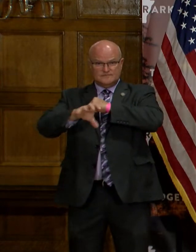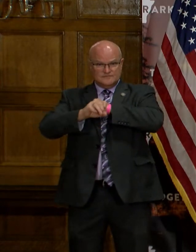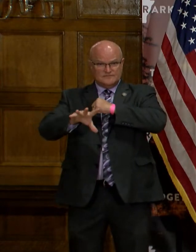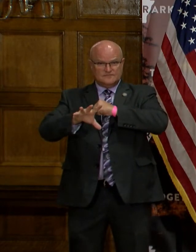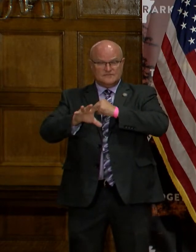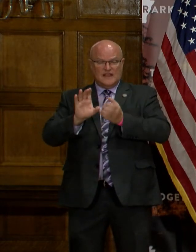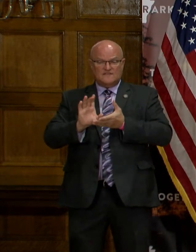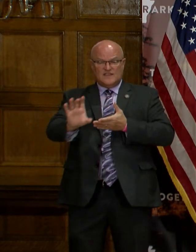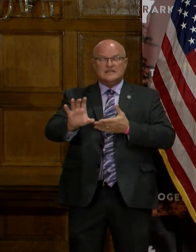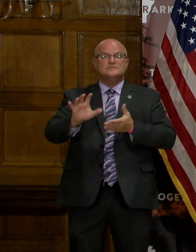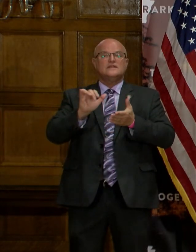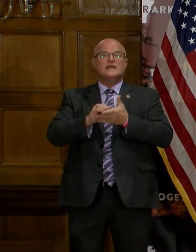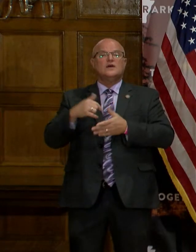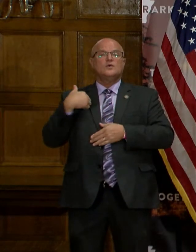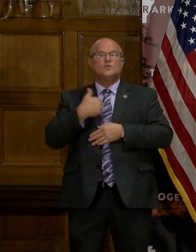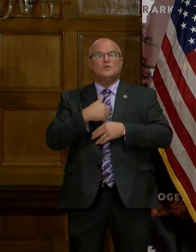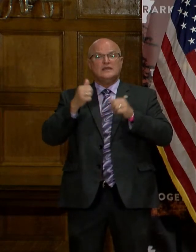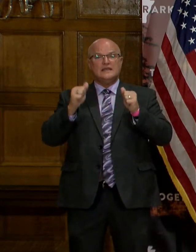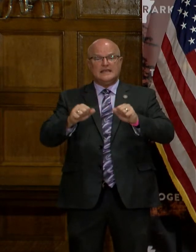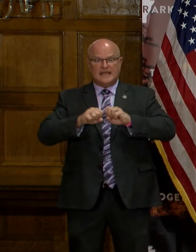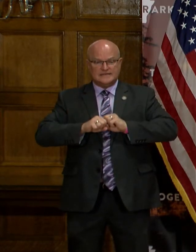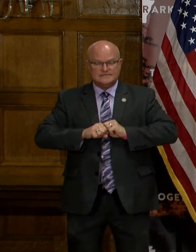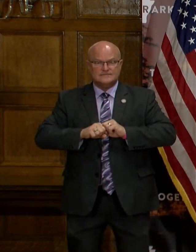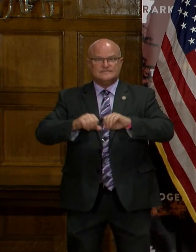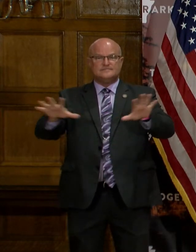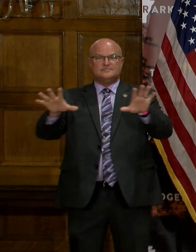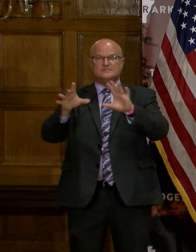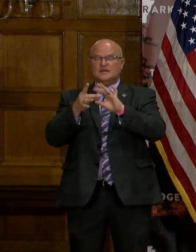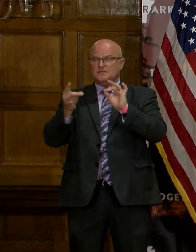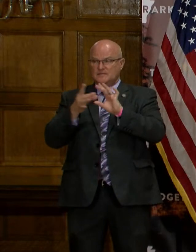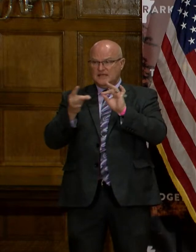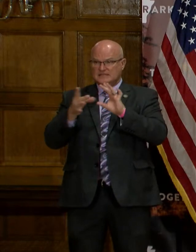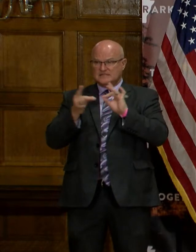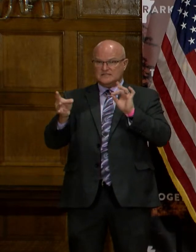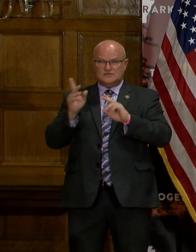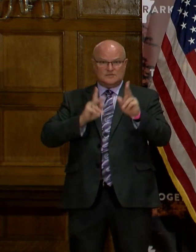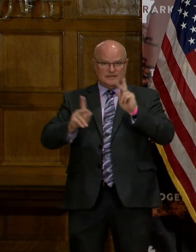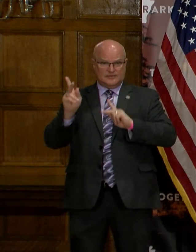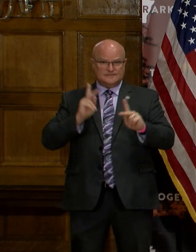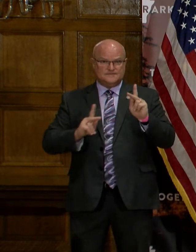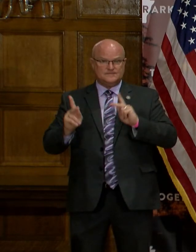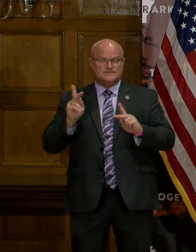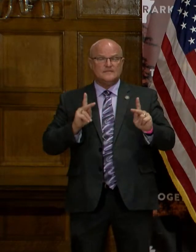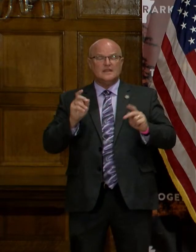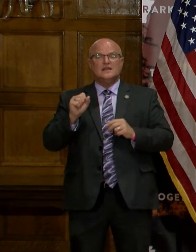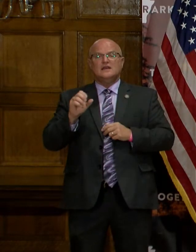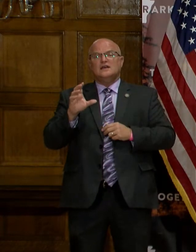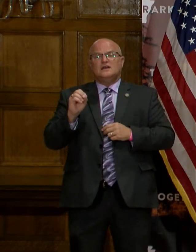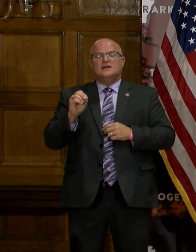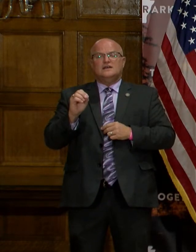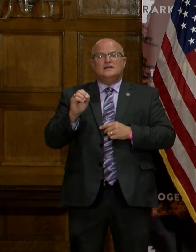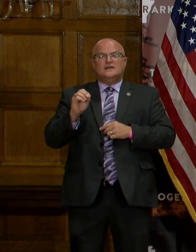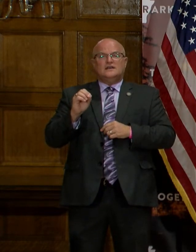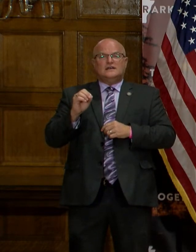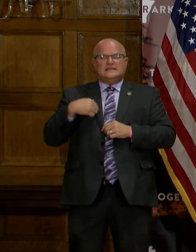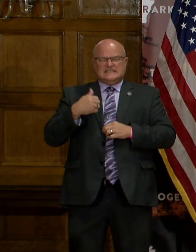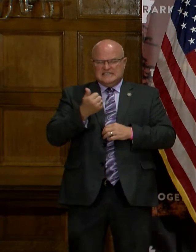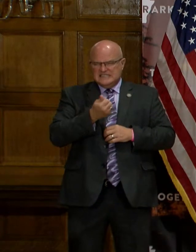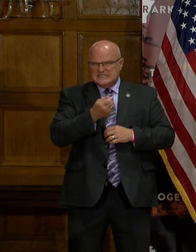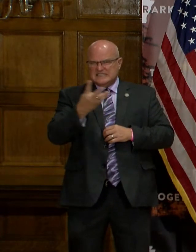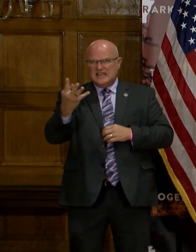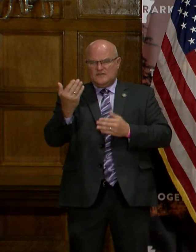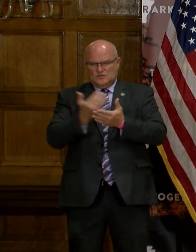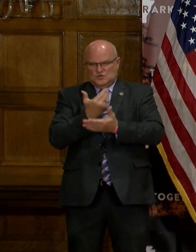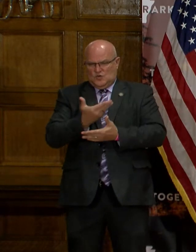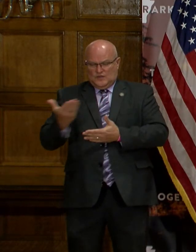investment so that we can push specific messages in the population. So there's a number of new